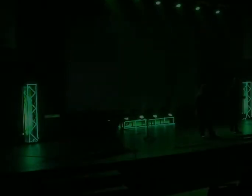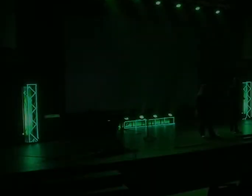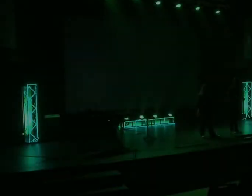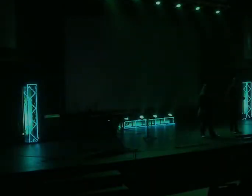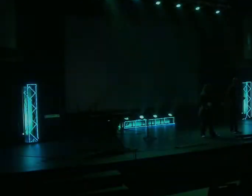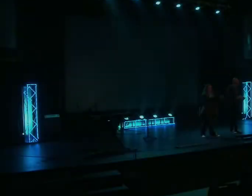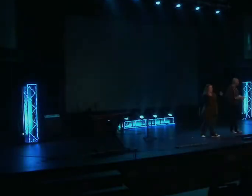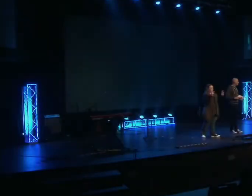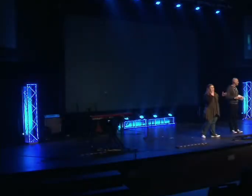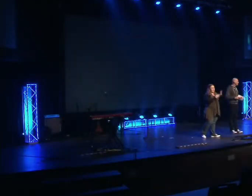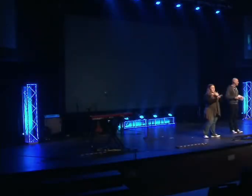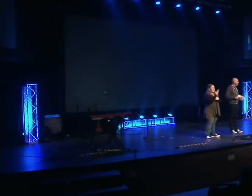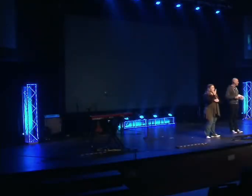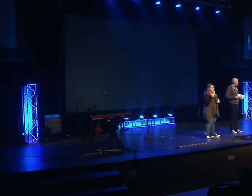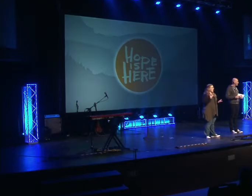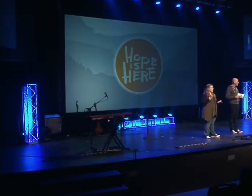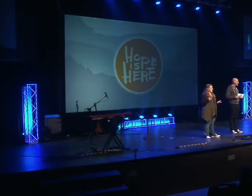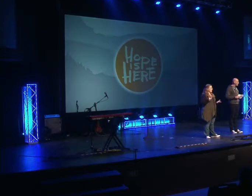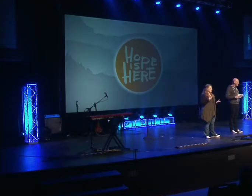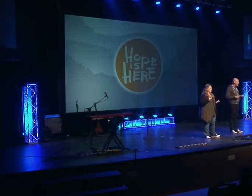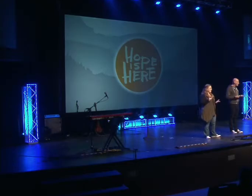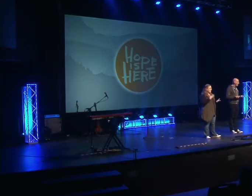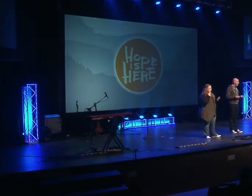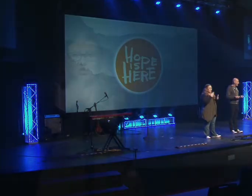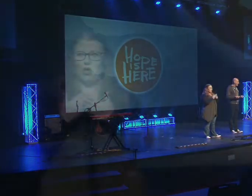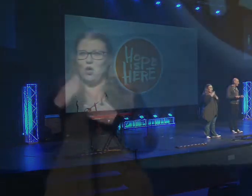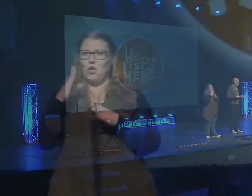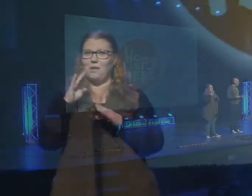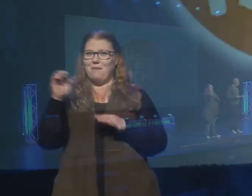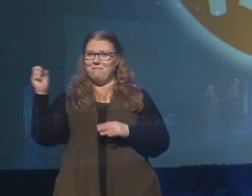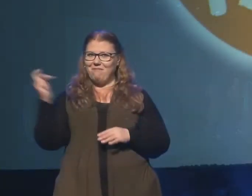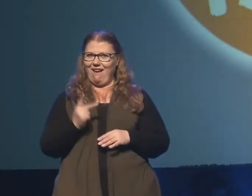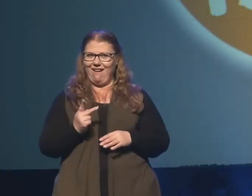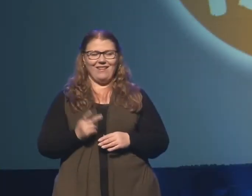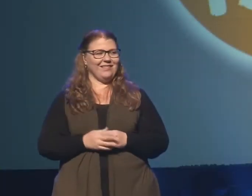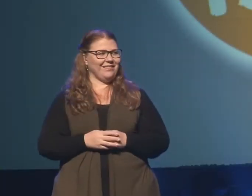All right, good morning. It is good to be back.